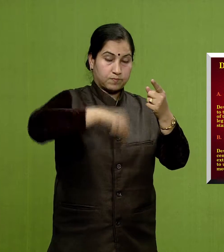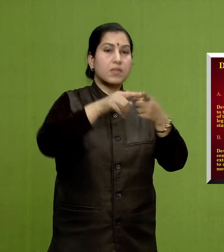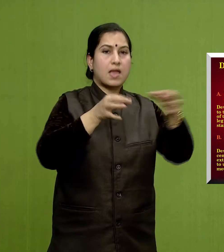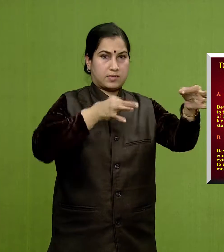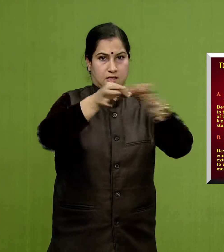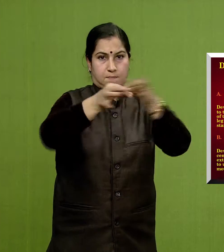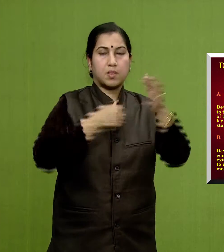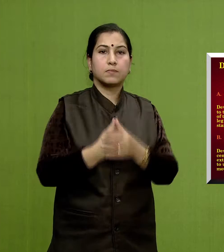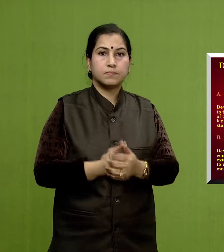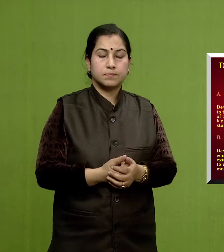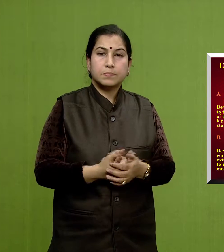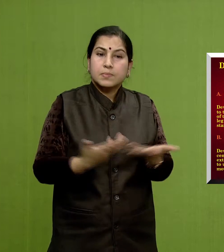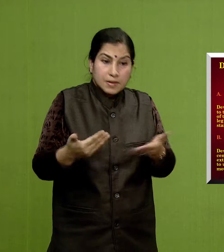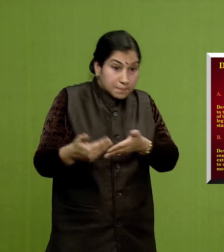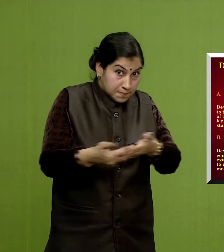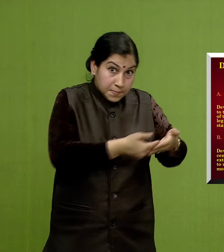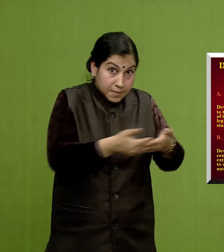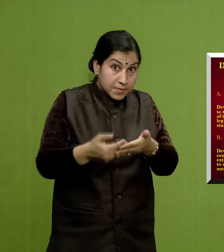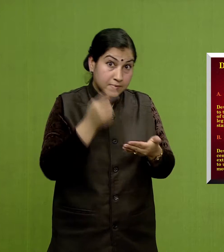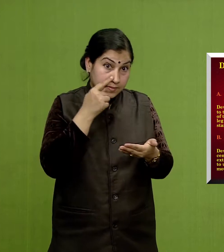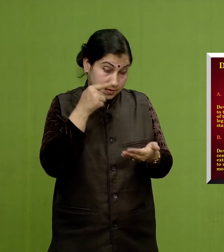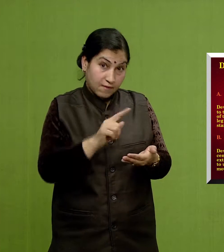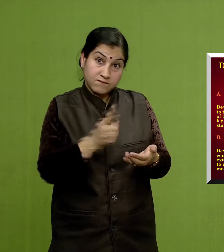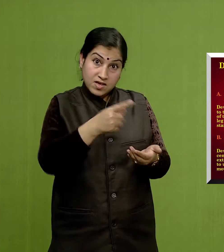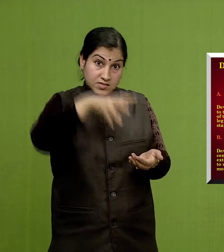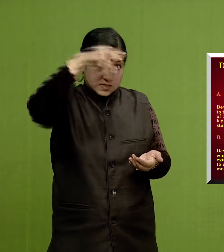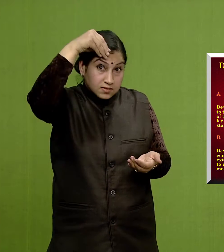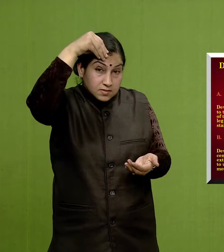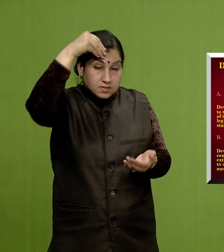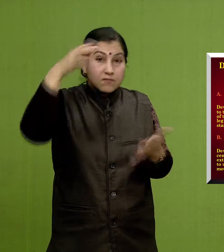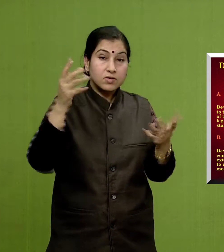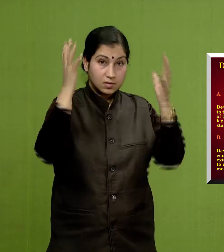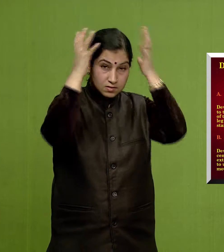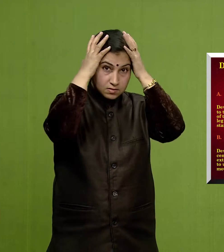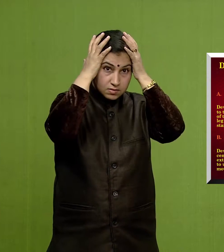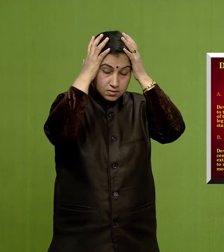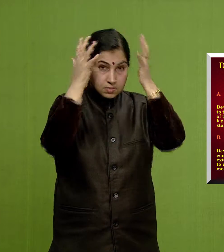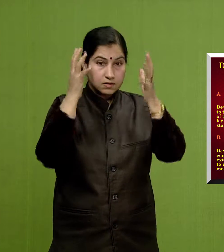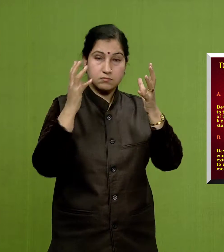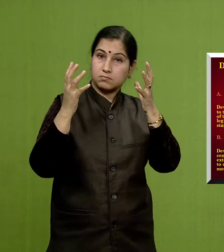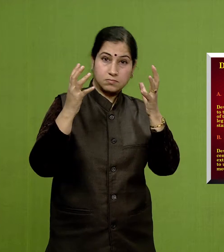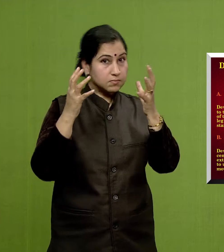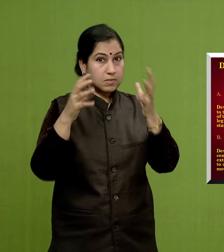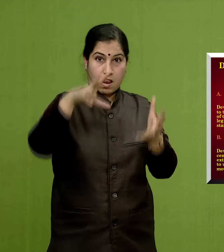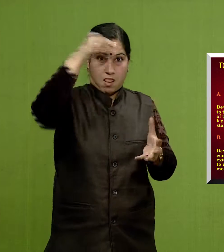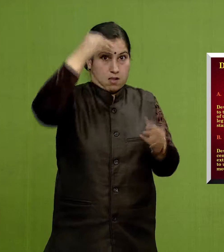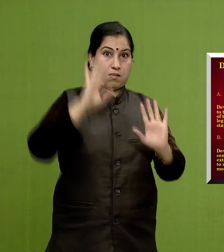example, Yadvi first gained control on her head,